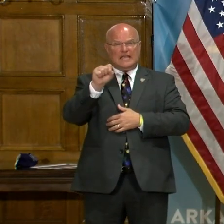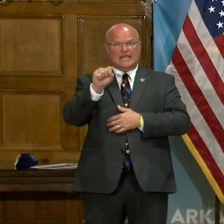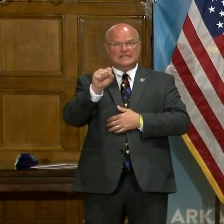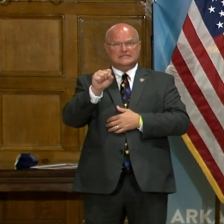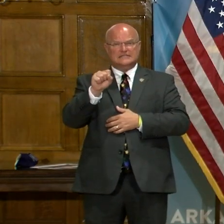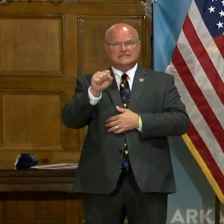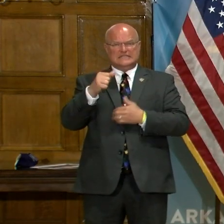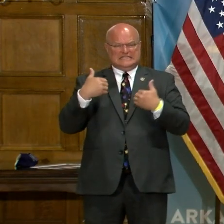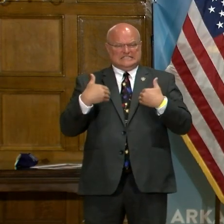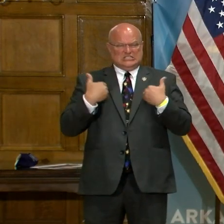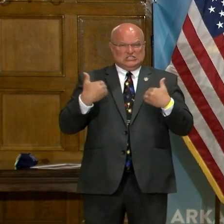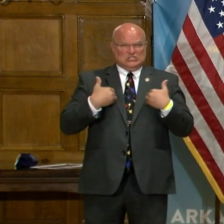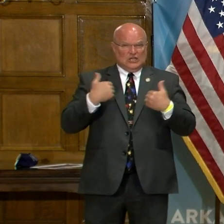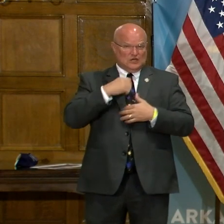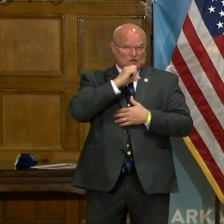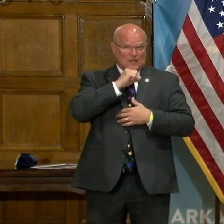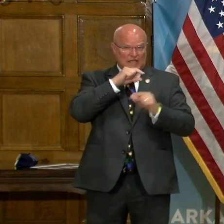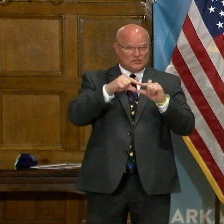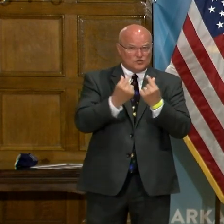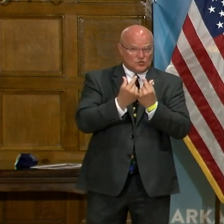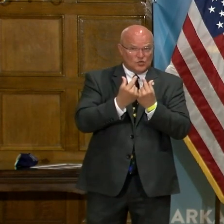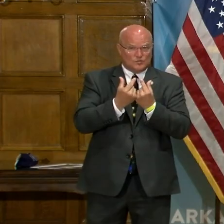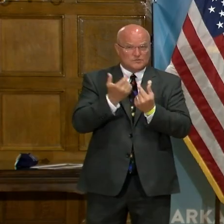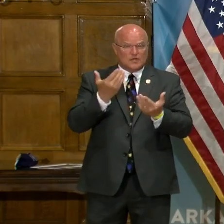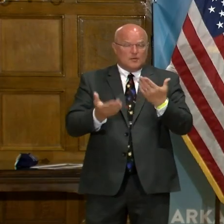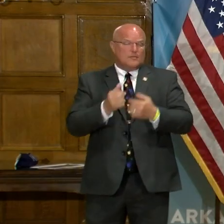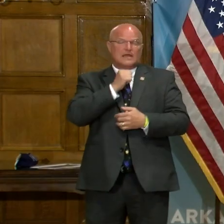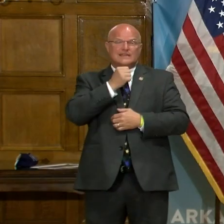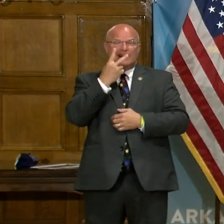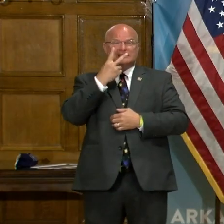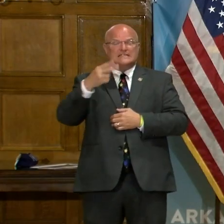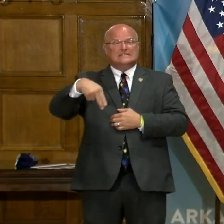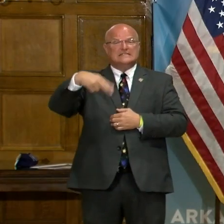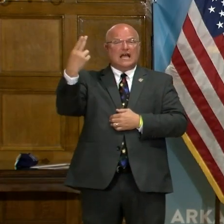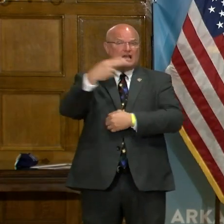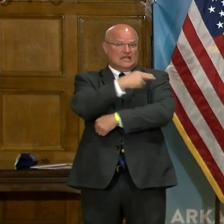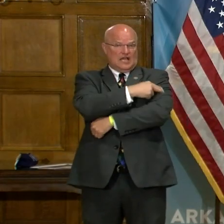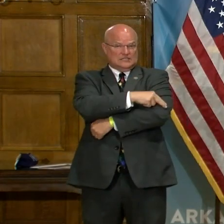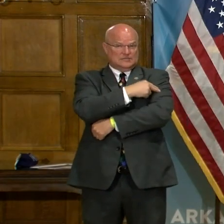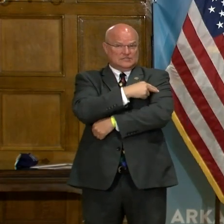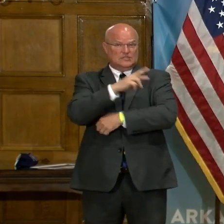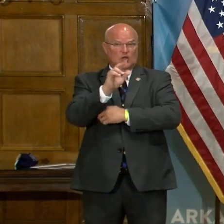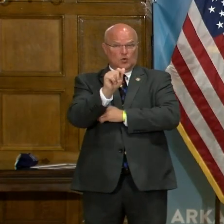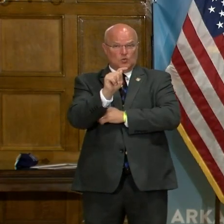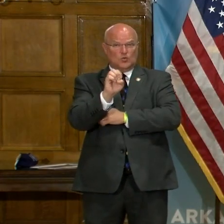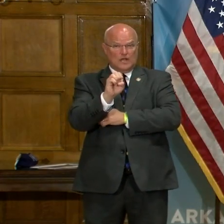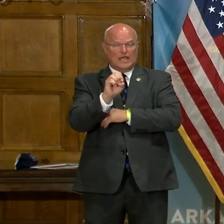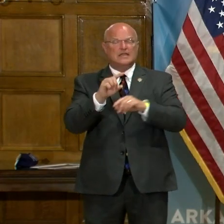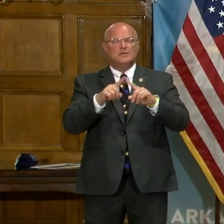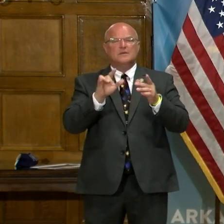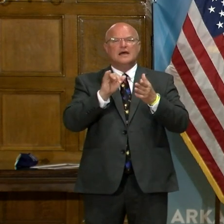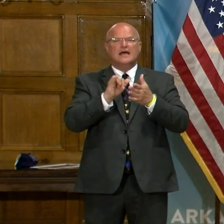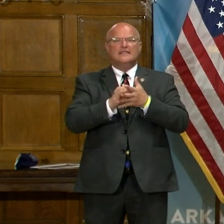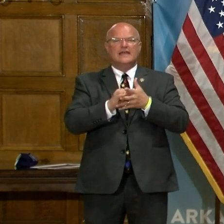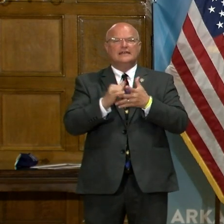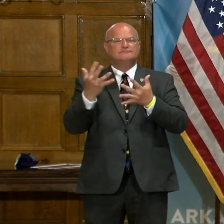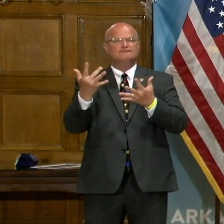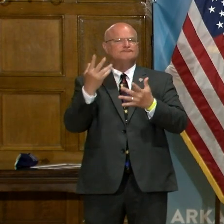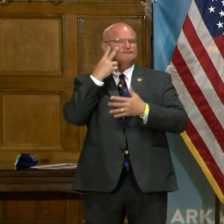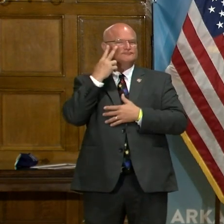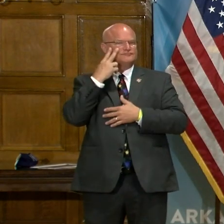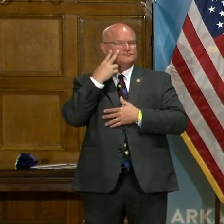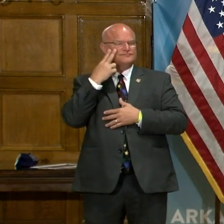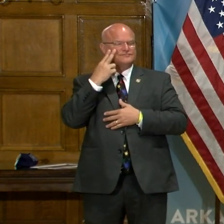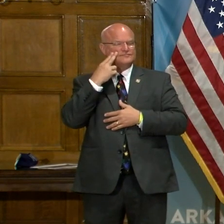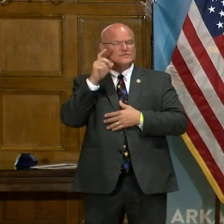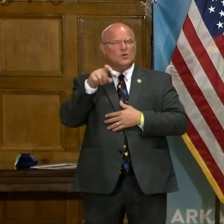in somewhat younger age groups, we may not see as high a hospitalization rate, but that remains to be seen.